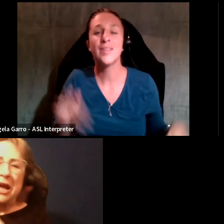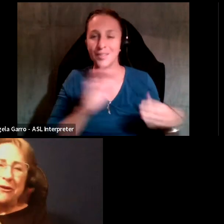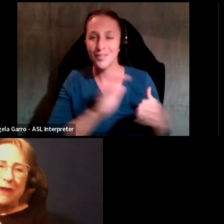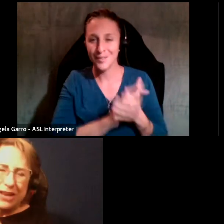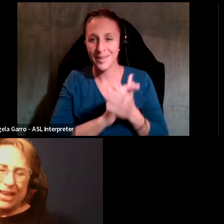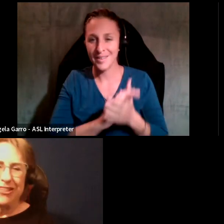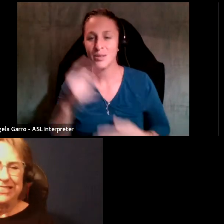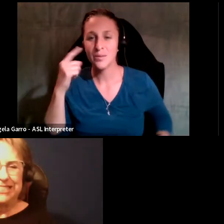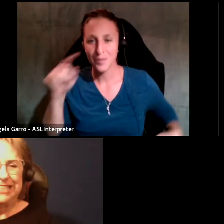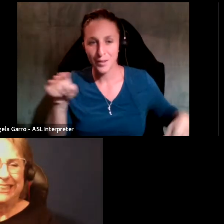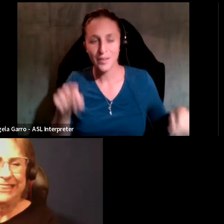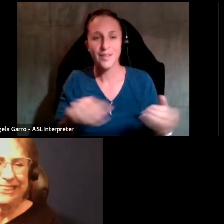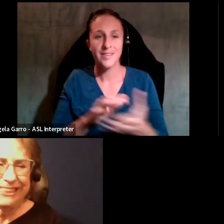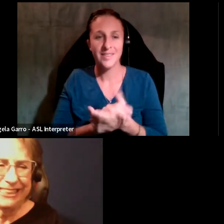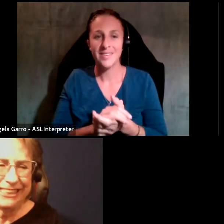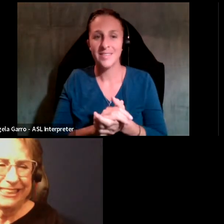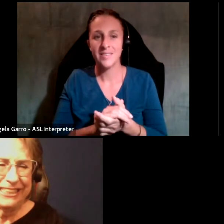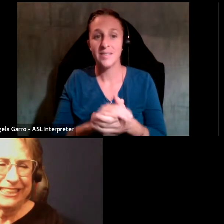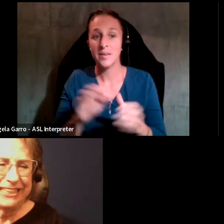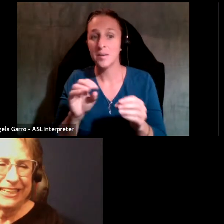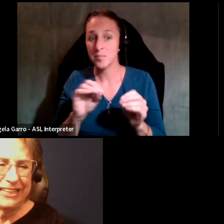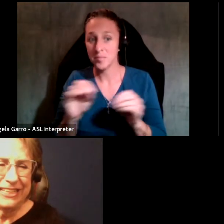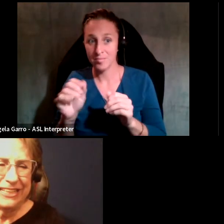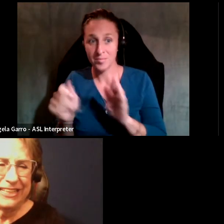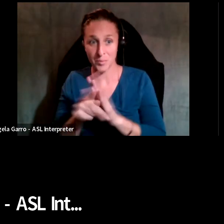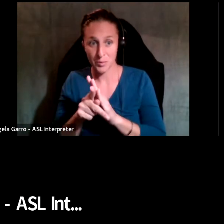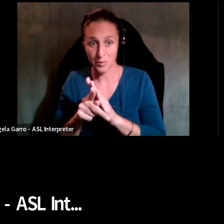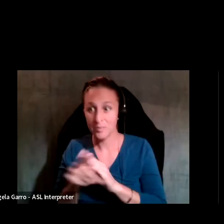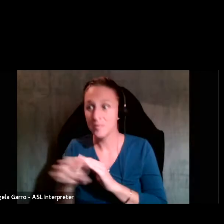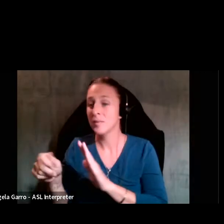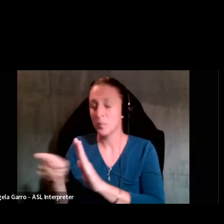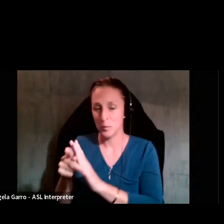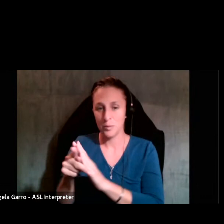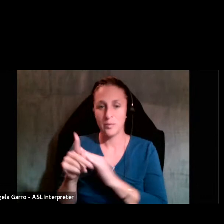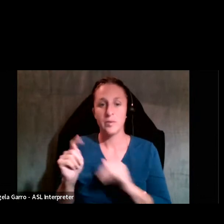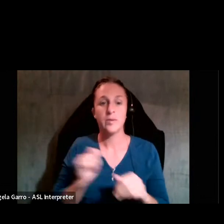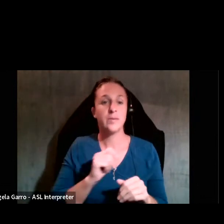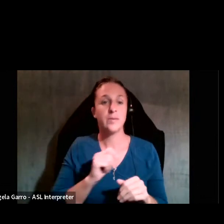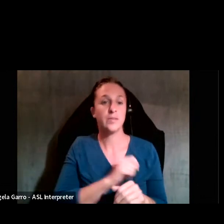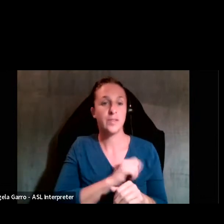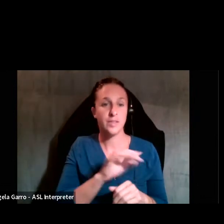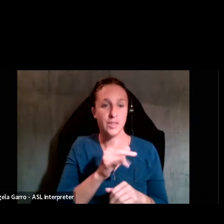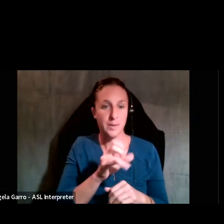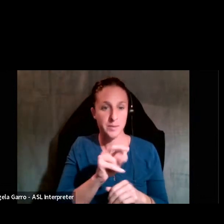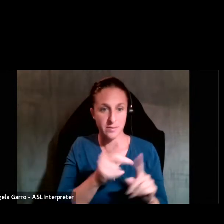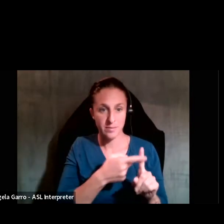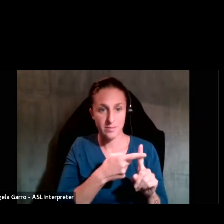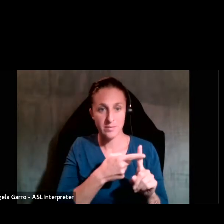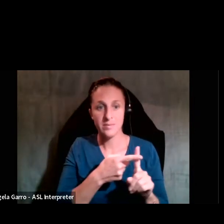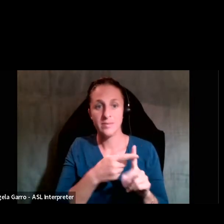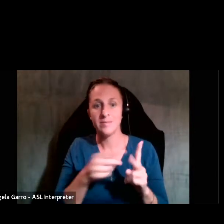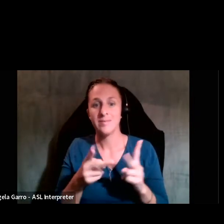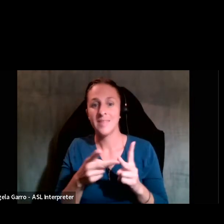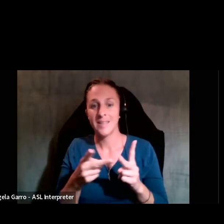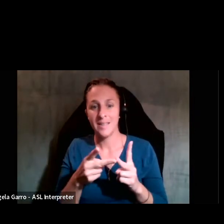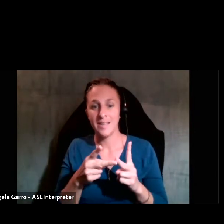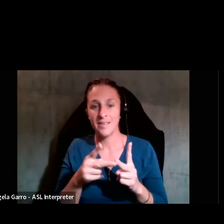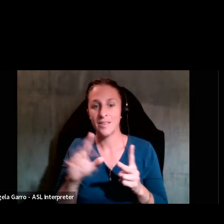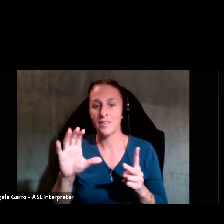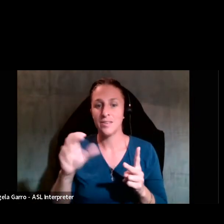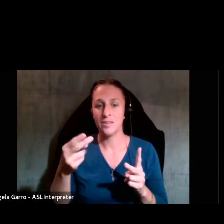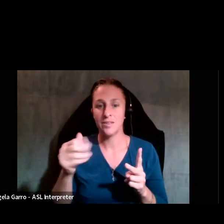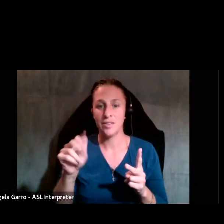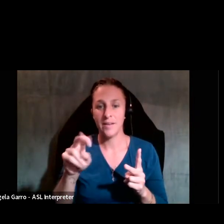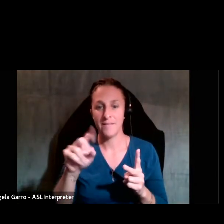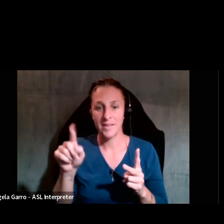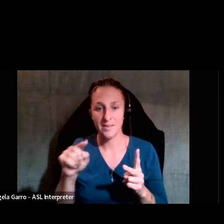in a second. I move to approve. Okay. Motion made by trustee Jacobson. I'll second that. Second by trustee Chavez. All those